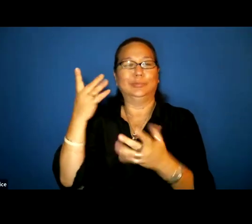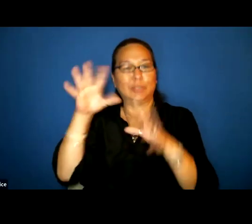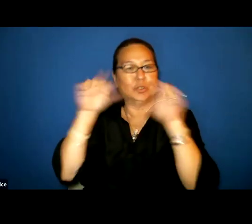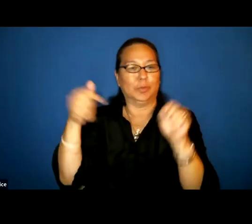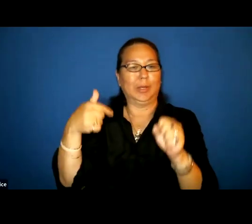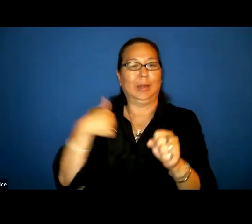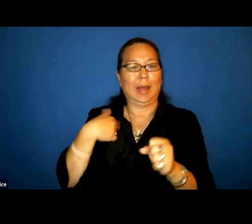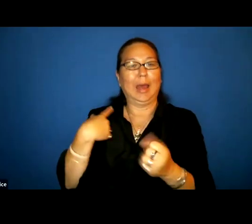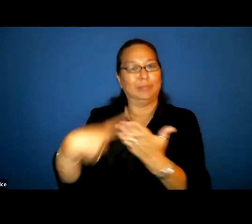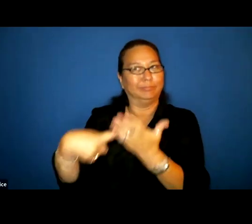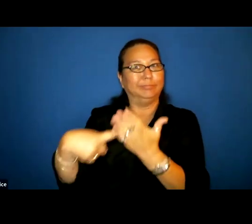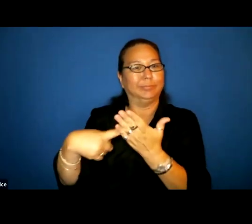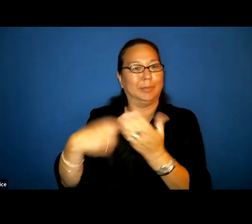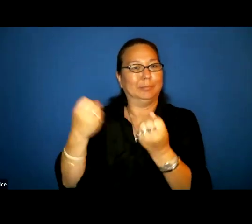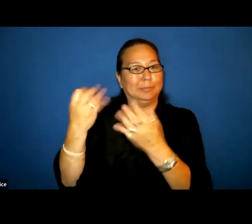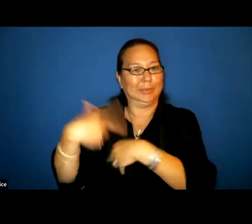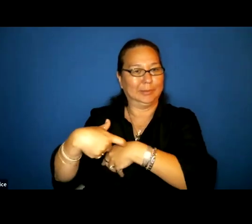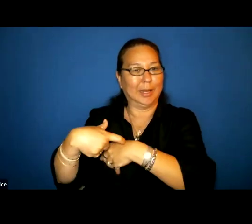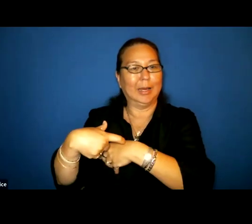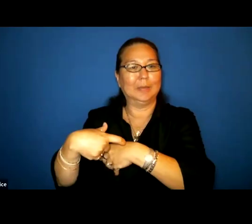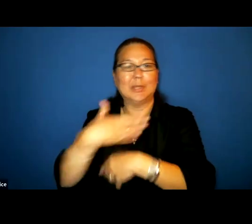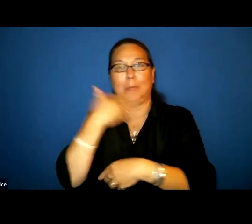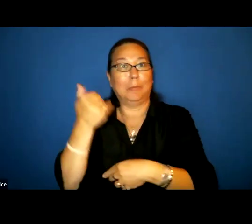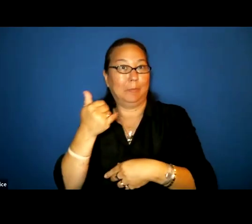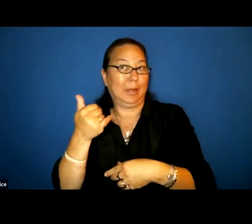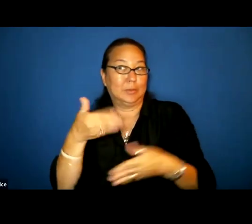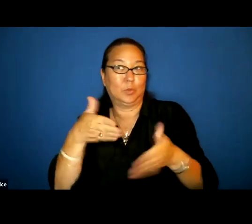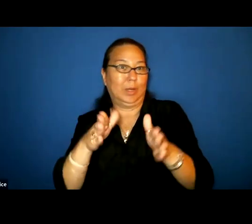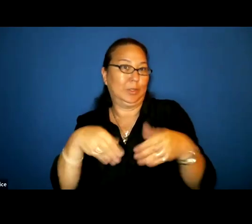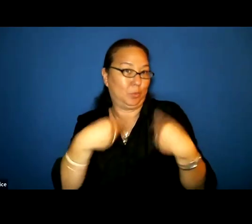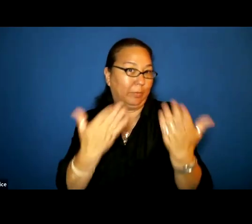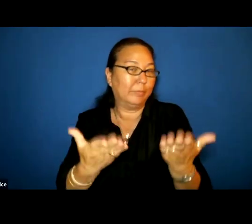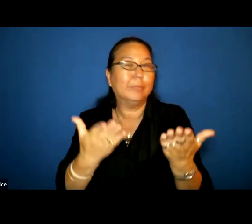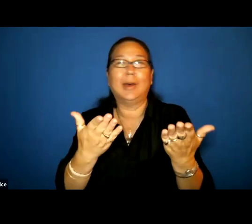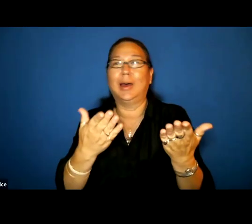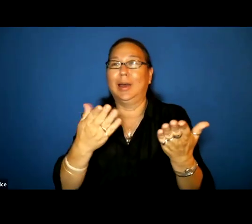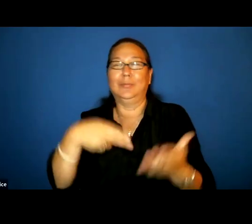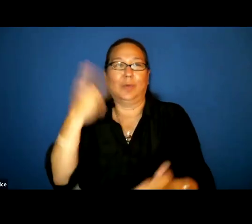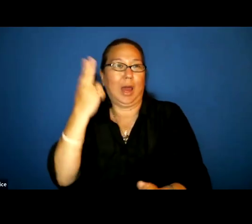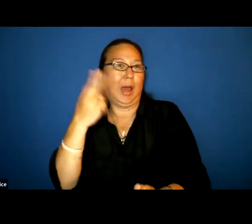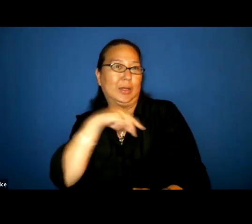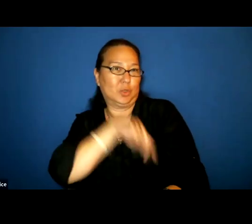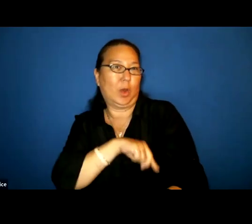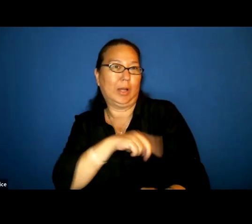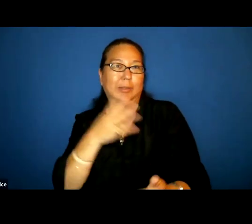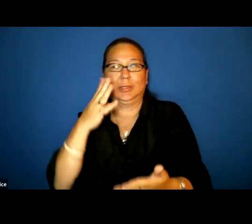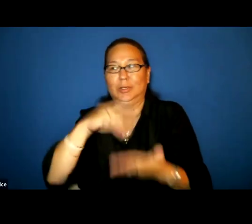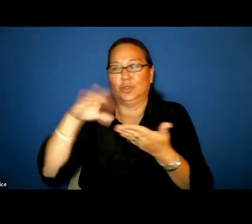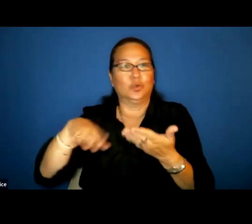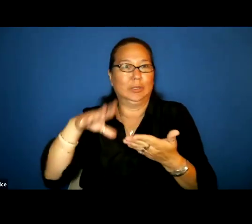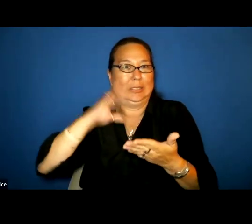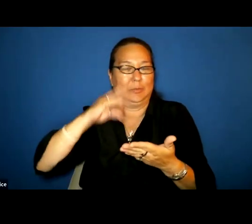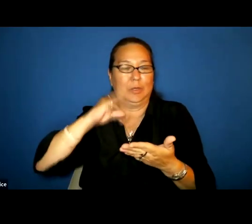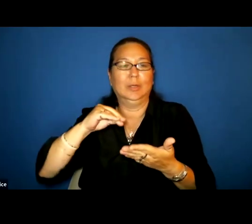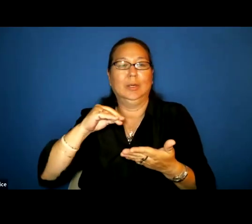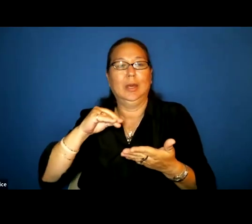best way to provide for the highest level of the highest quality student experience, given all that is unpredictable